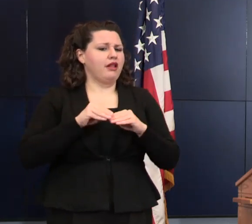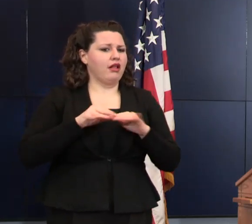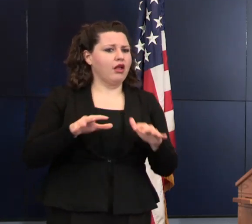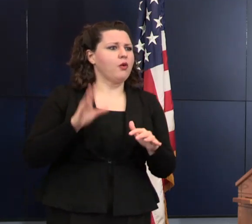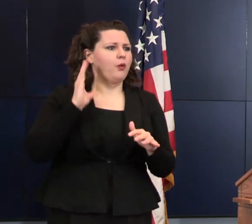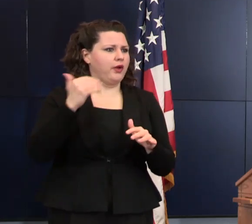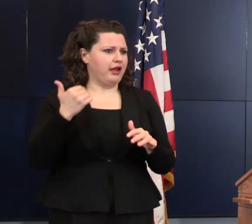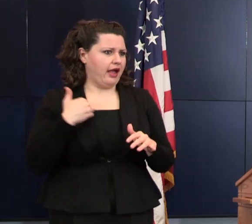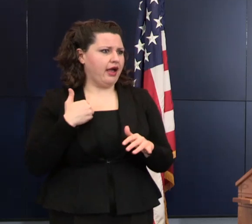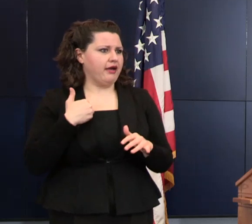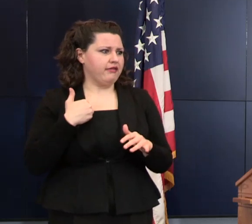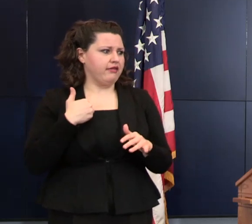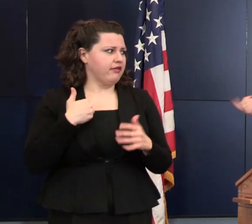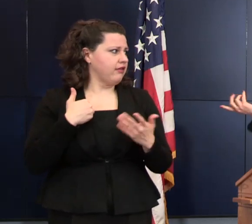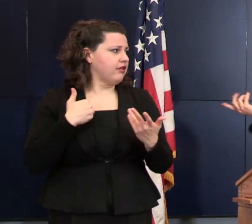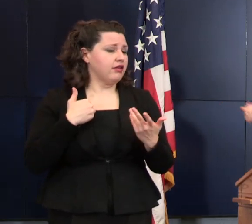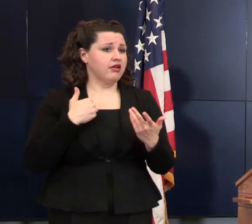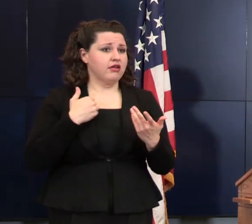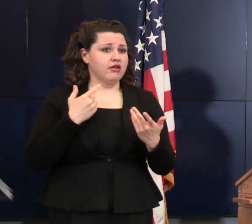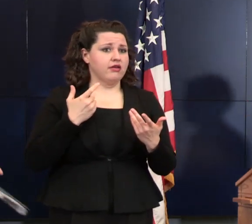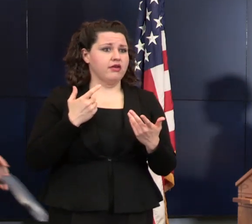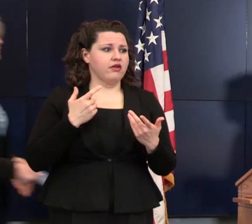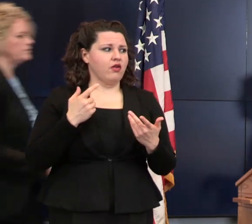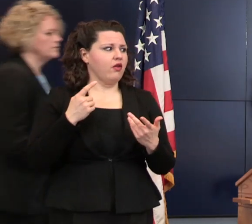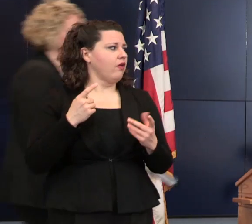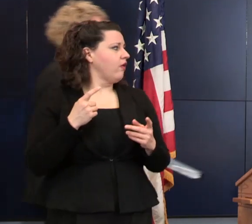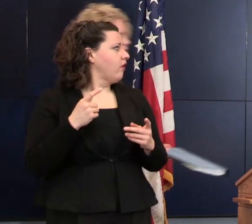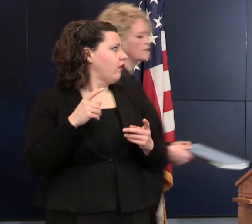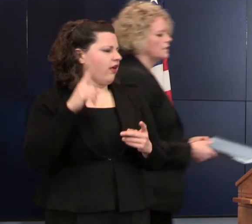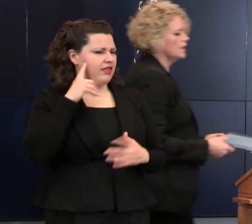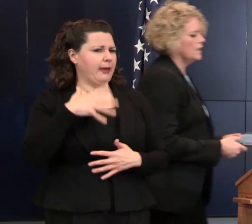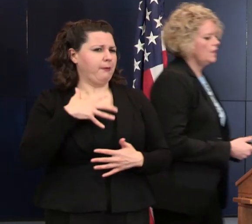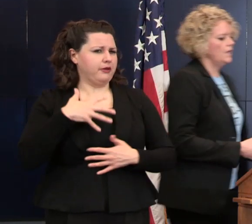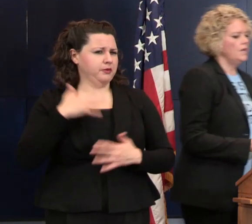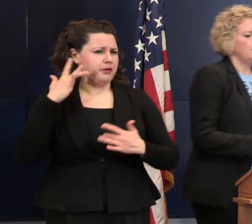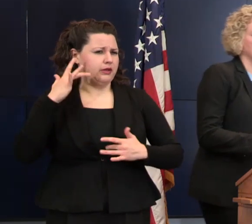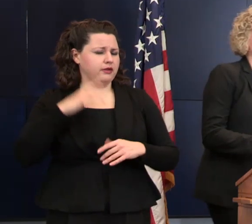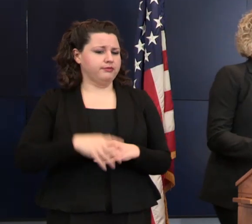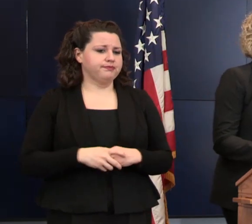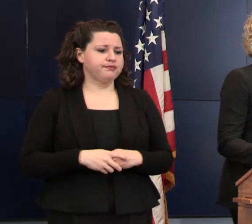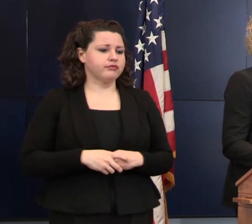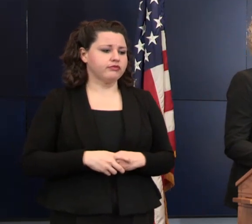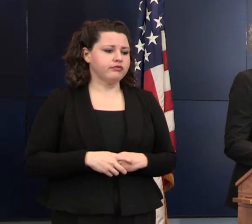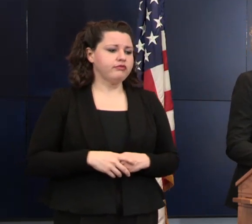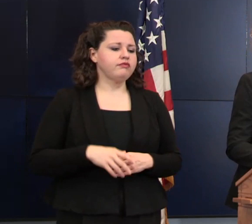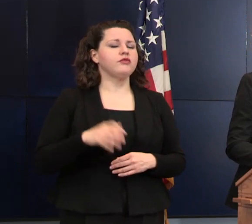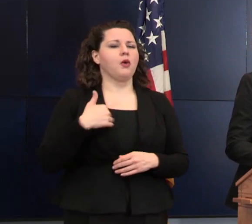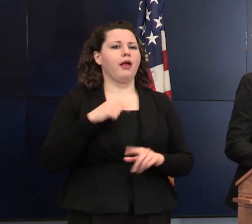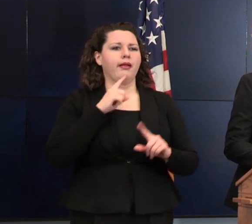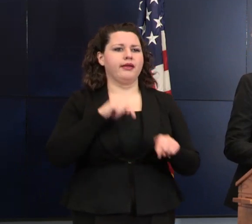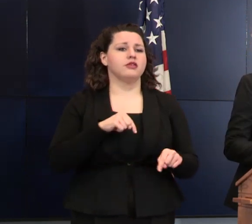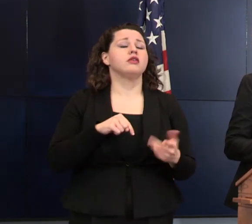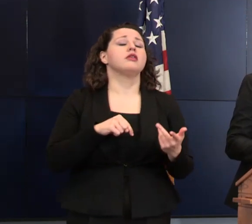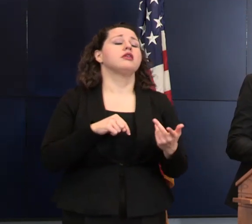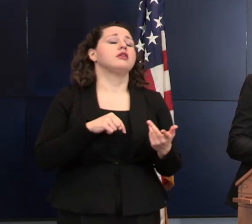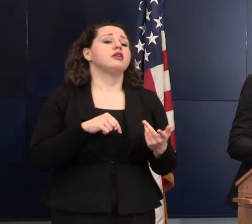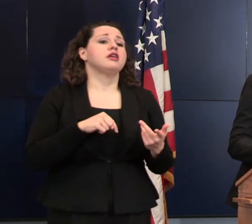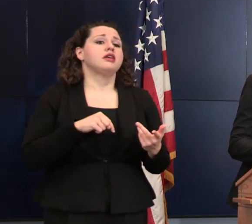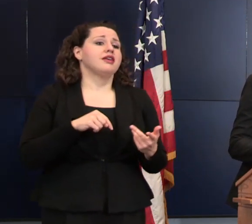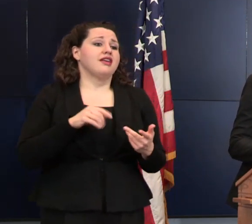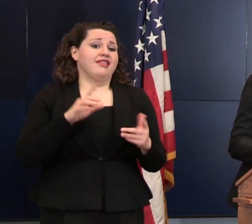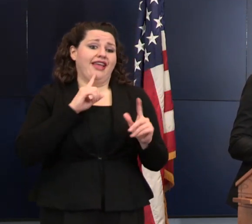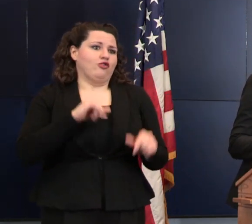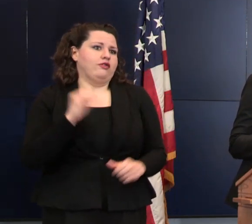long-term care facilities? I think that was respiratory illness, not necessarily a breakout, but. Yeah, so I can answer that question, and the answer to that question